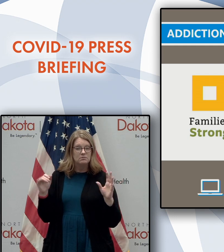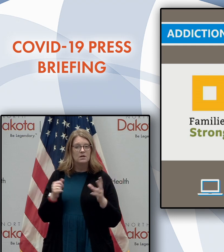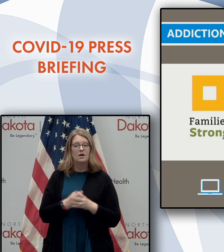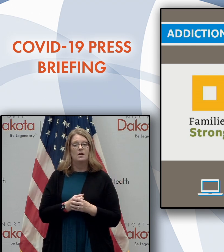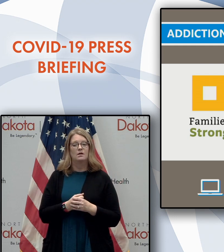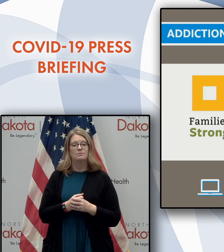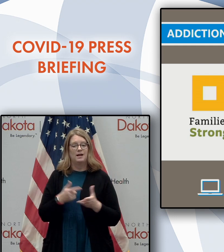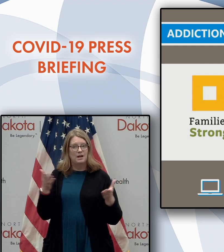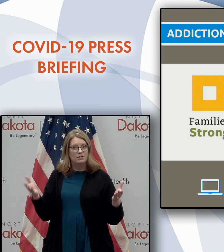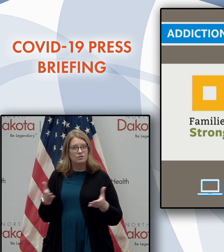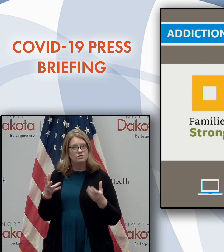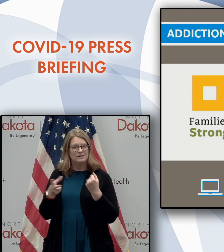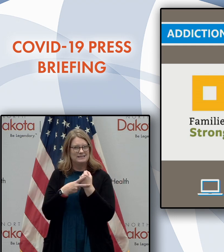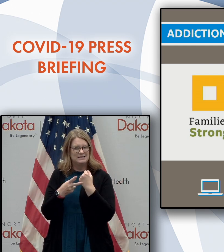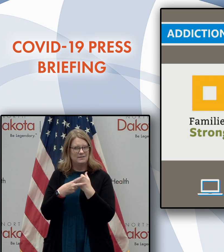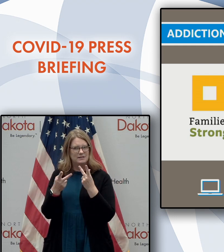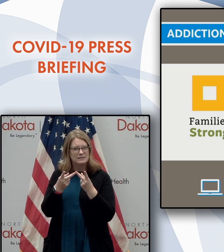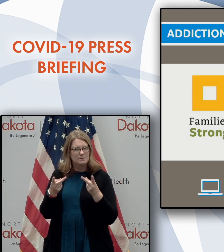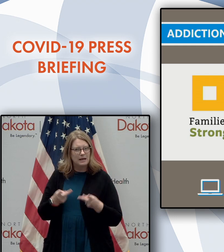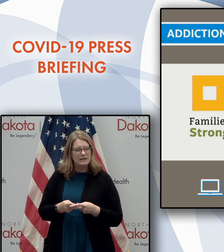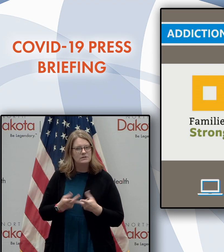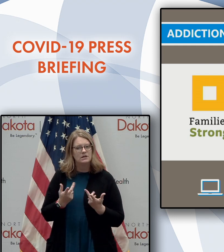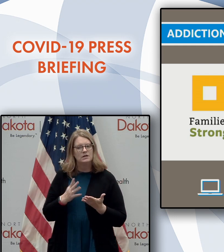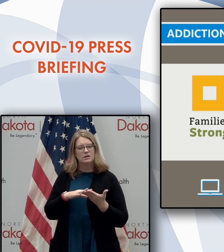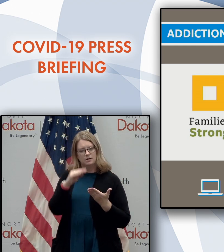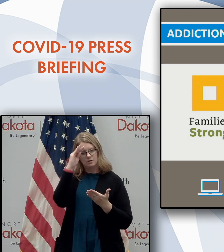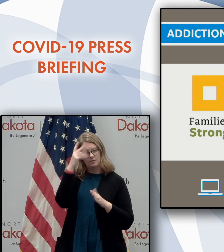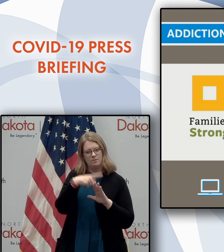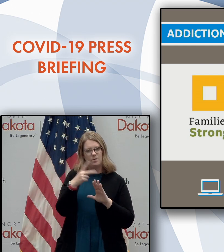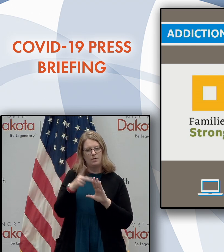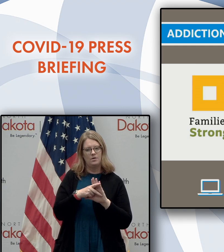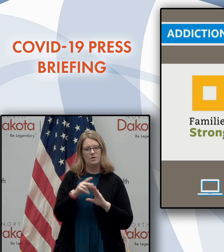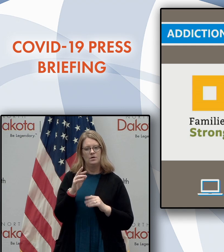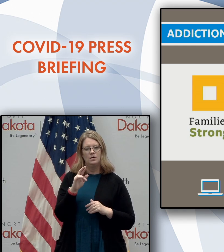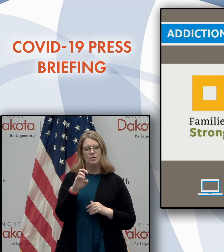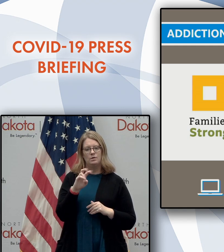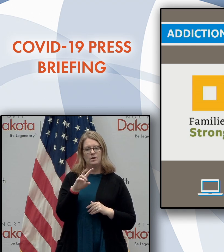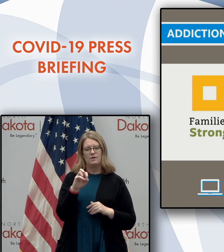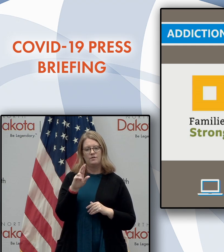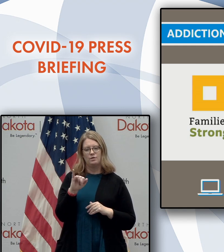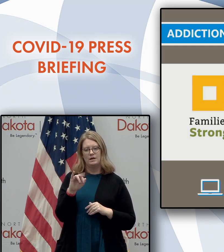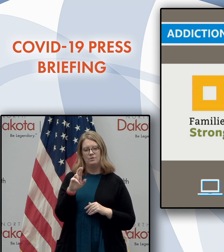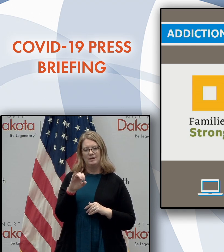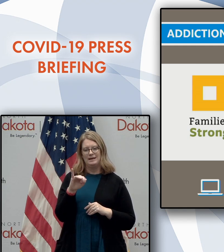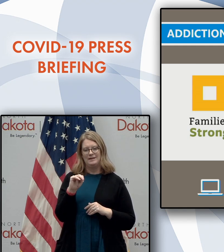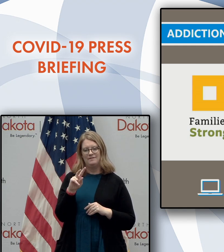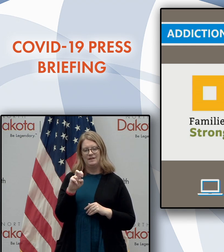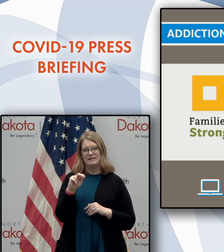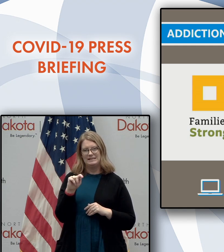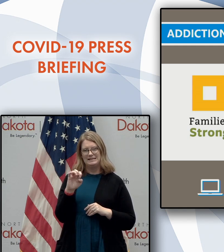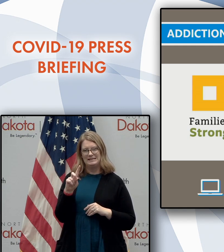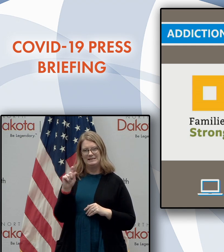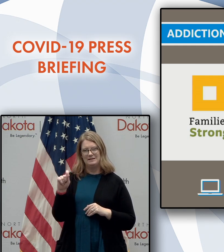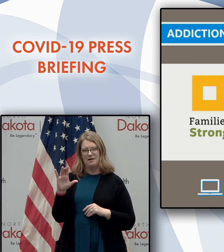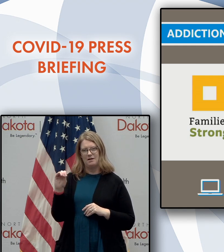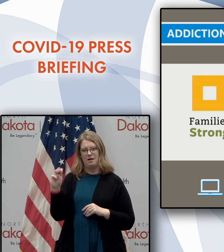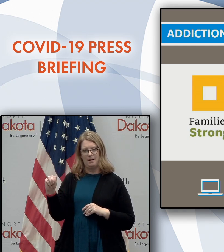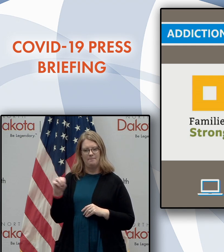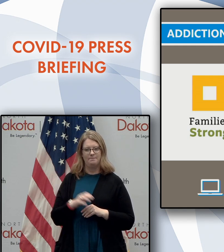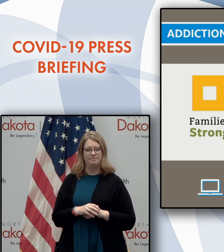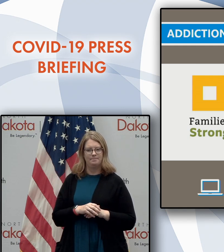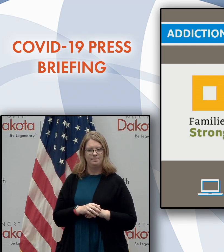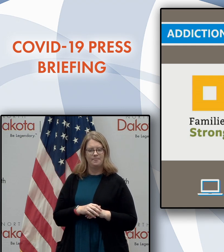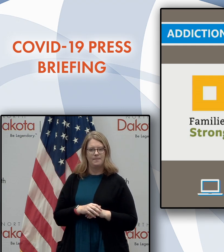to reserve a space, and you can learn more about this program again at visiting recoveryreinvented.com, the Get Involved tab.